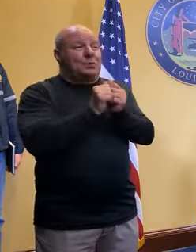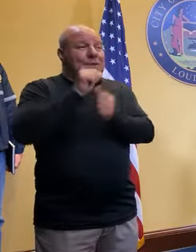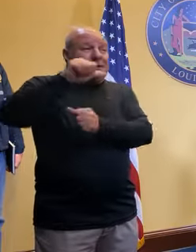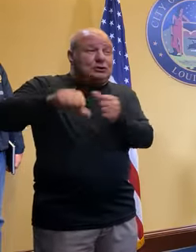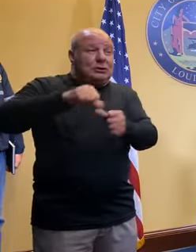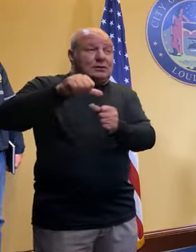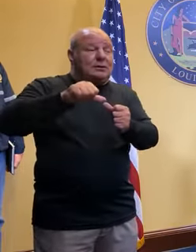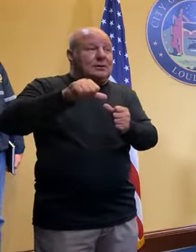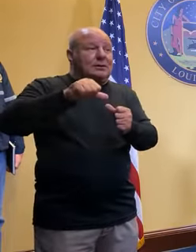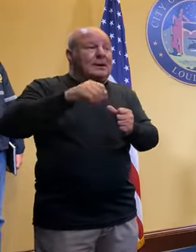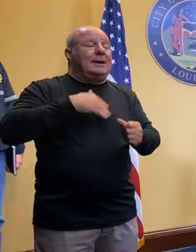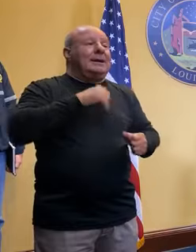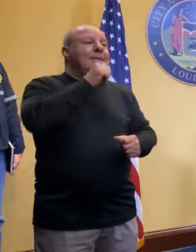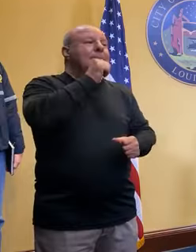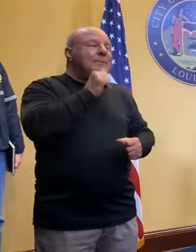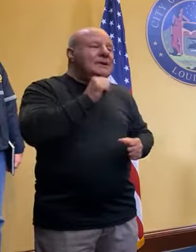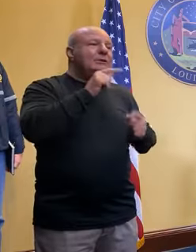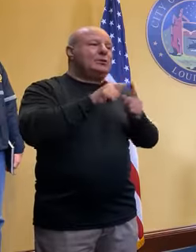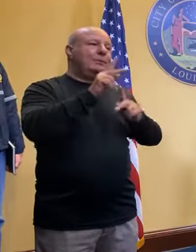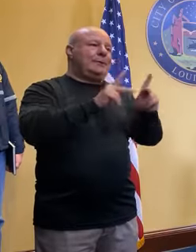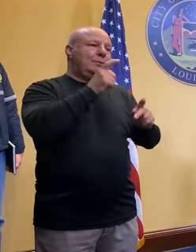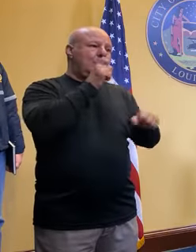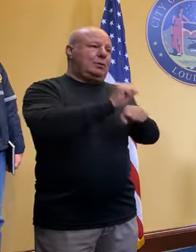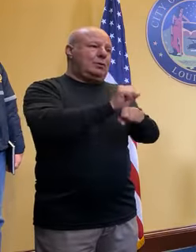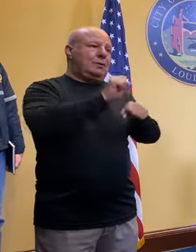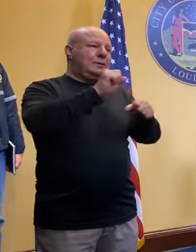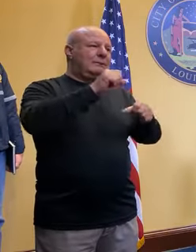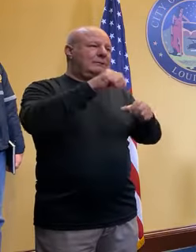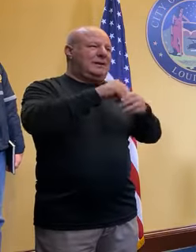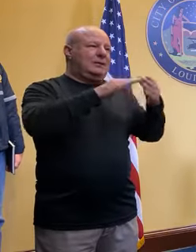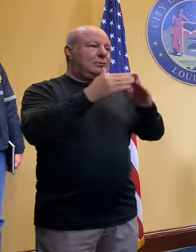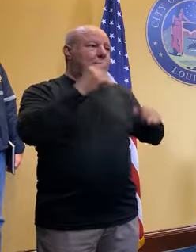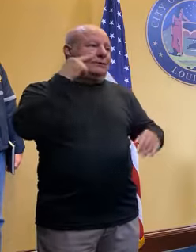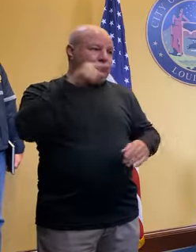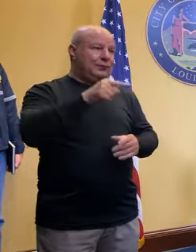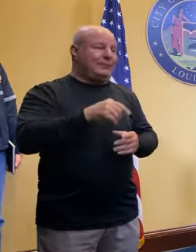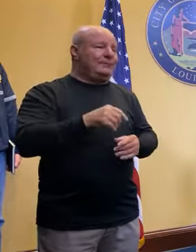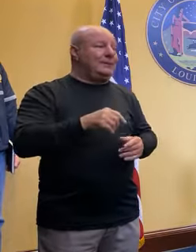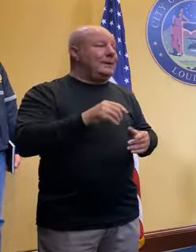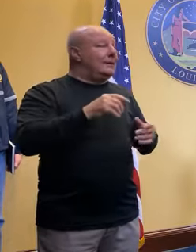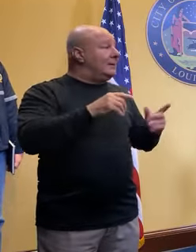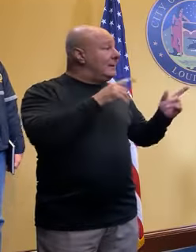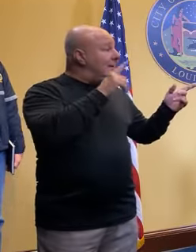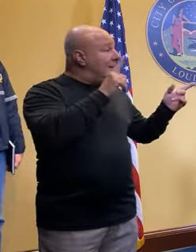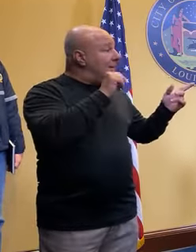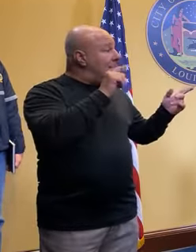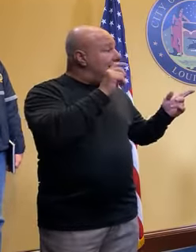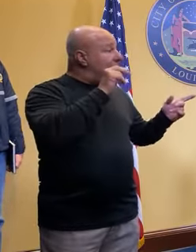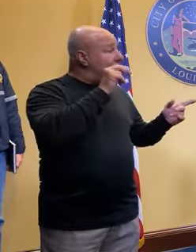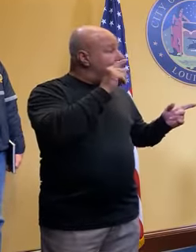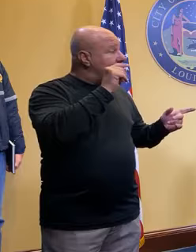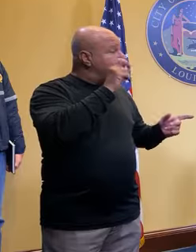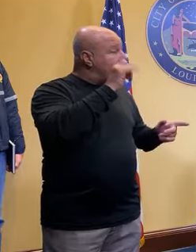day, patience to those who are working in our communities and working for you. So with that, Ms. Latanya.